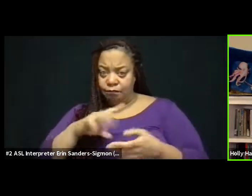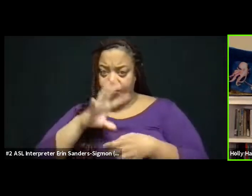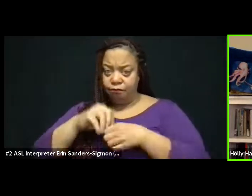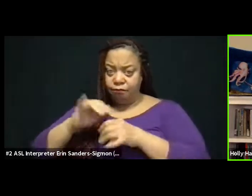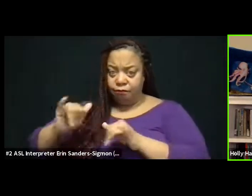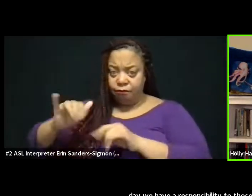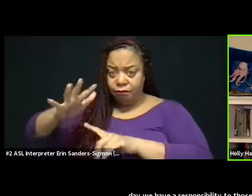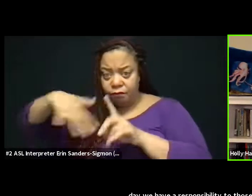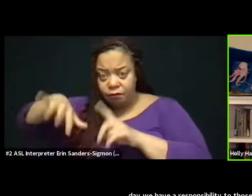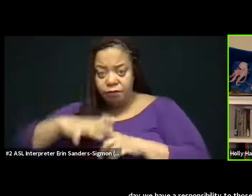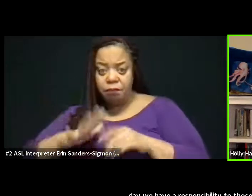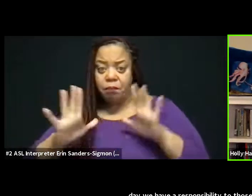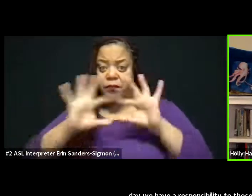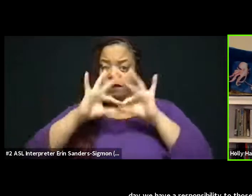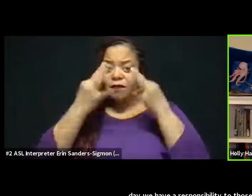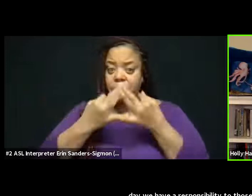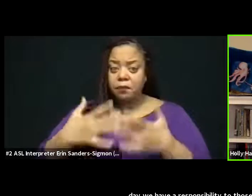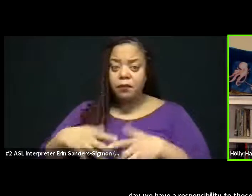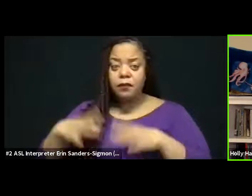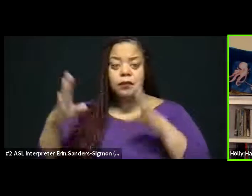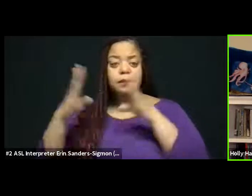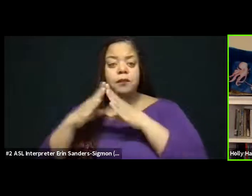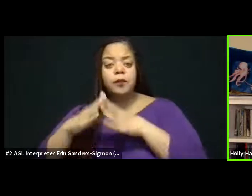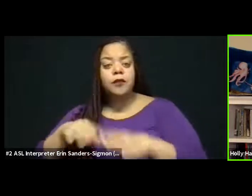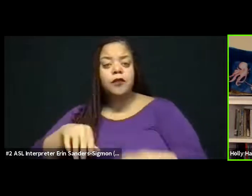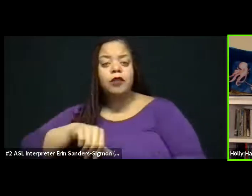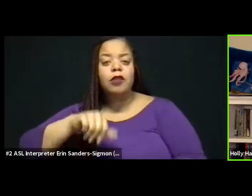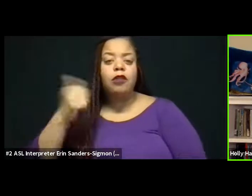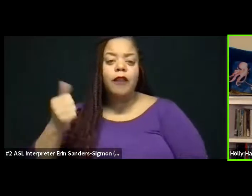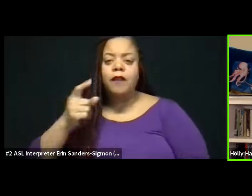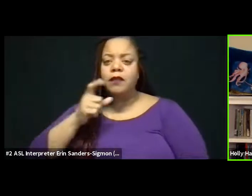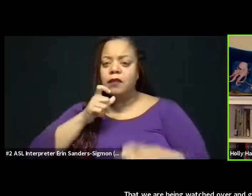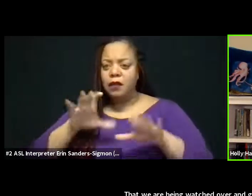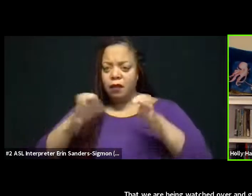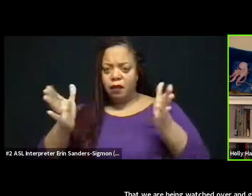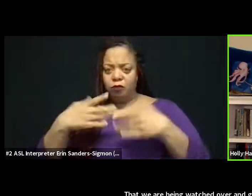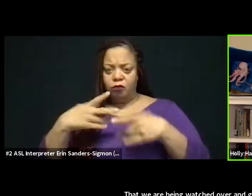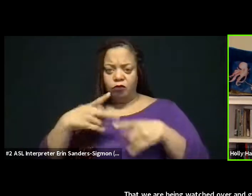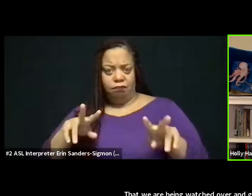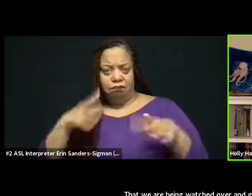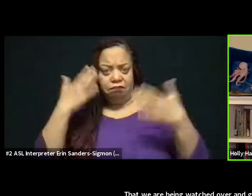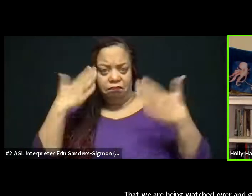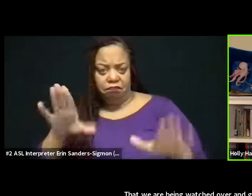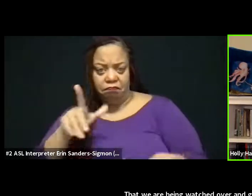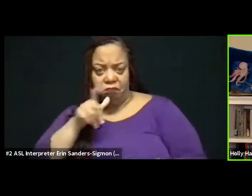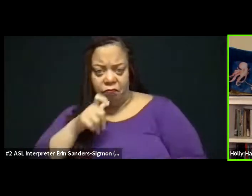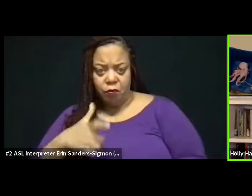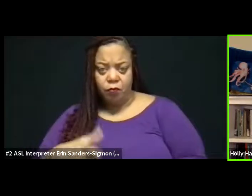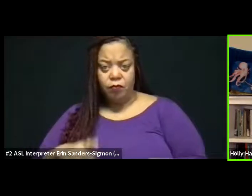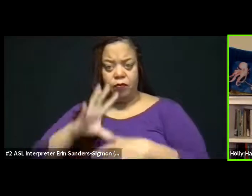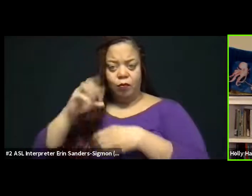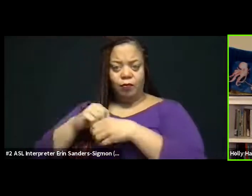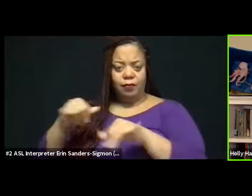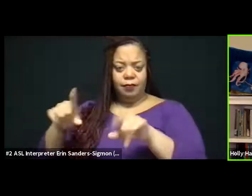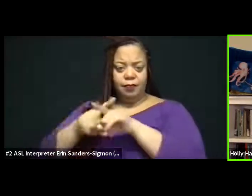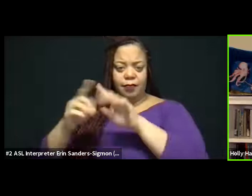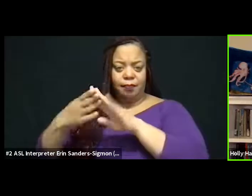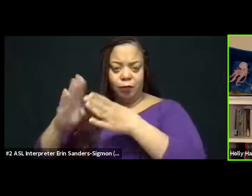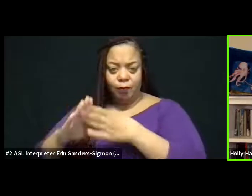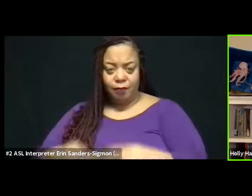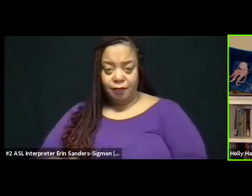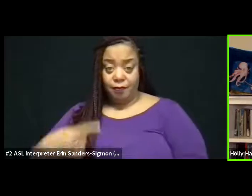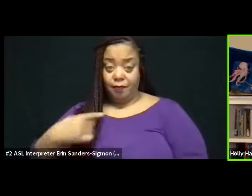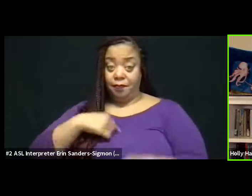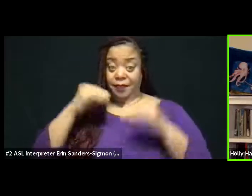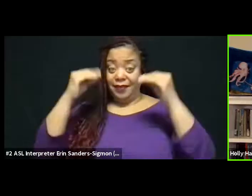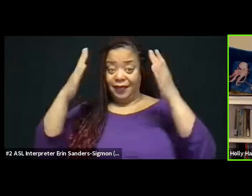classroom might not know about. So lifting up people in our own lives, that it's not just that I have this access to certain people, but we all have access to people